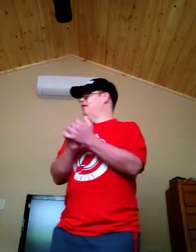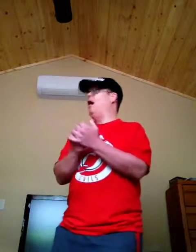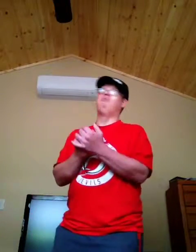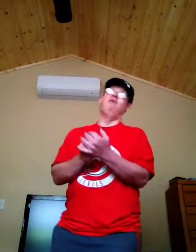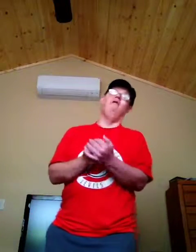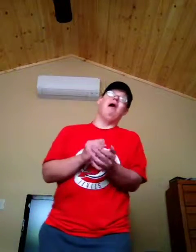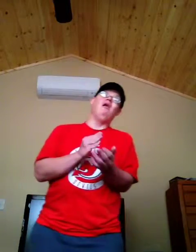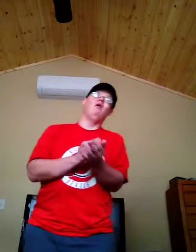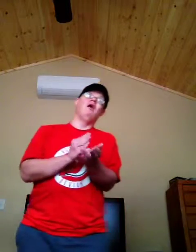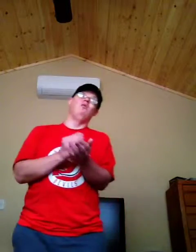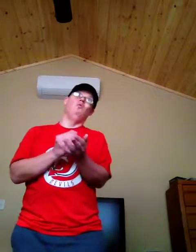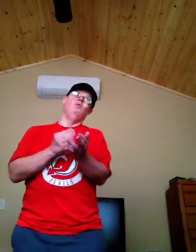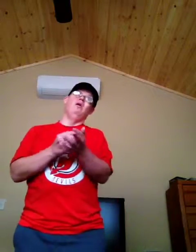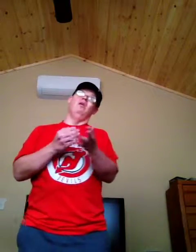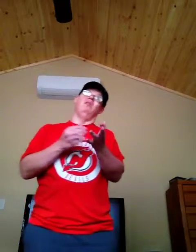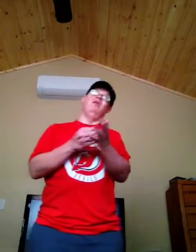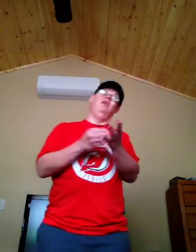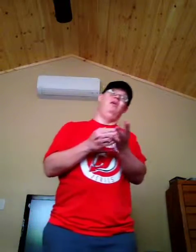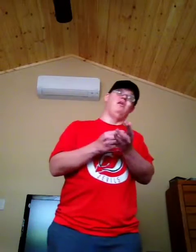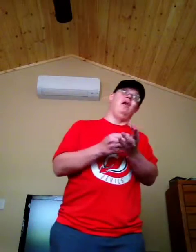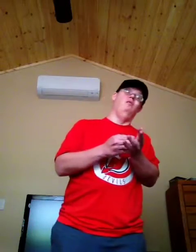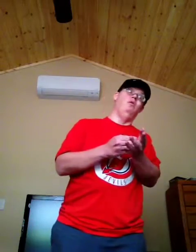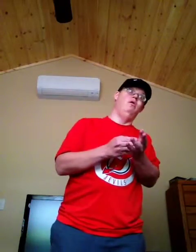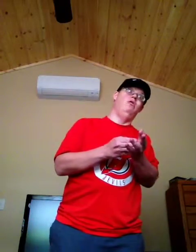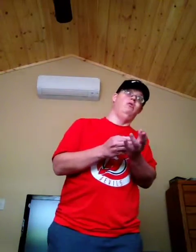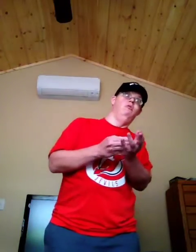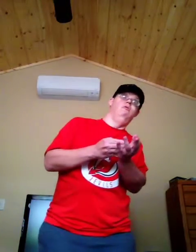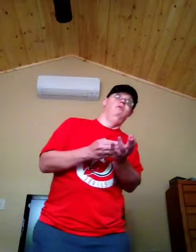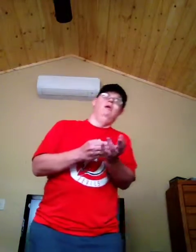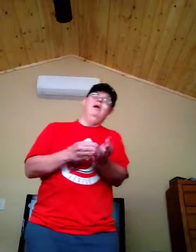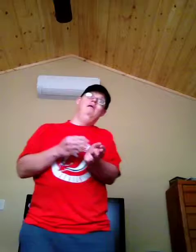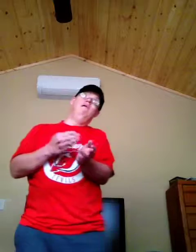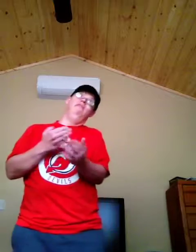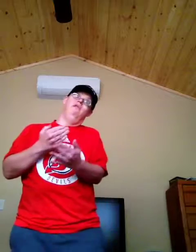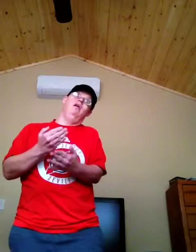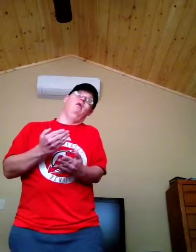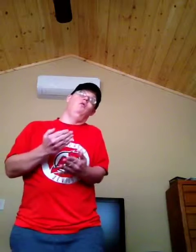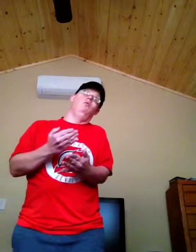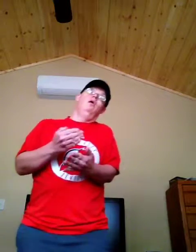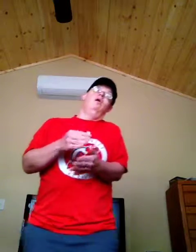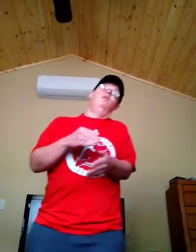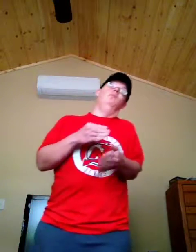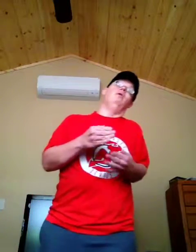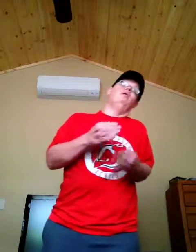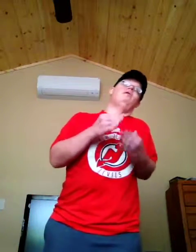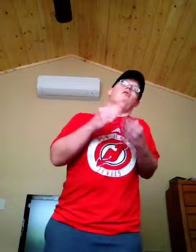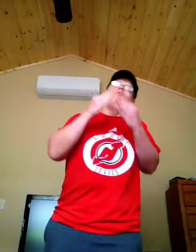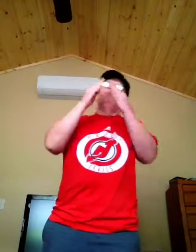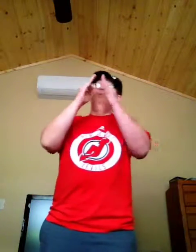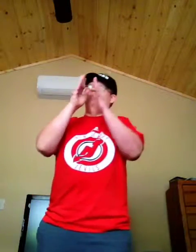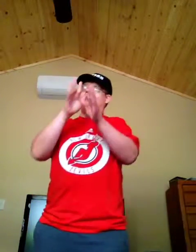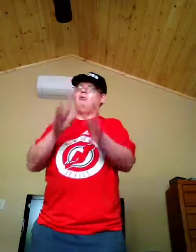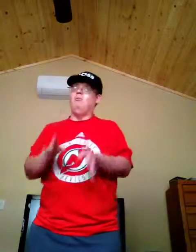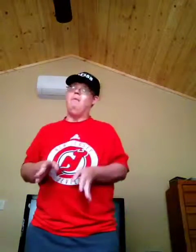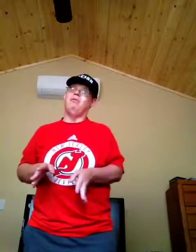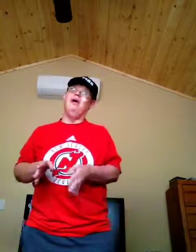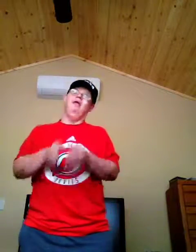I'm sorry, I don't like to say these kind of words in my video, but this is what I'm saying.